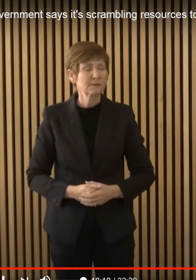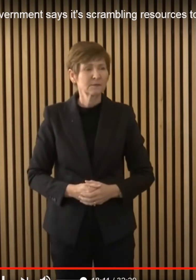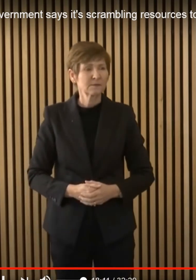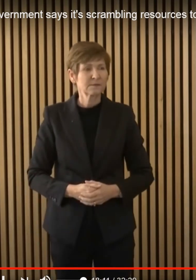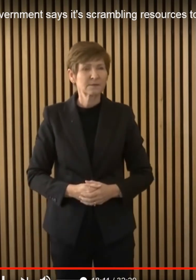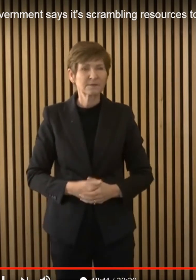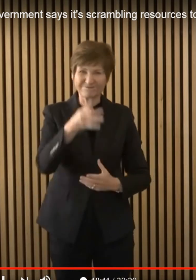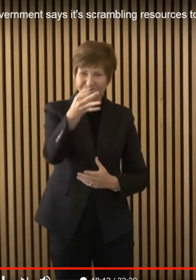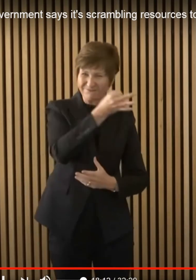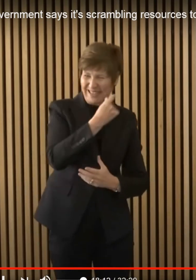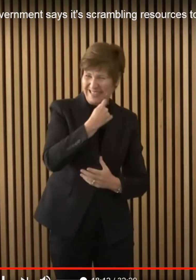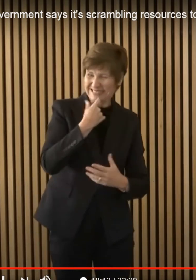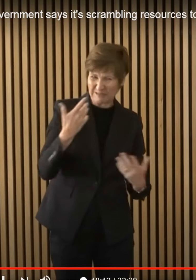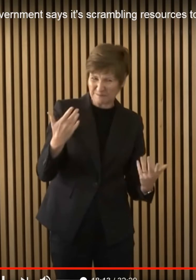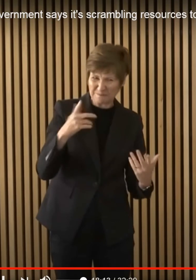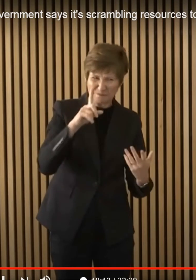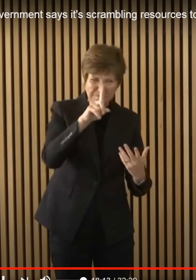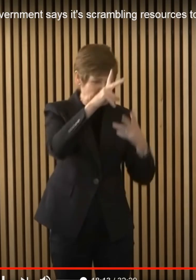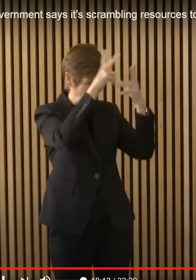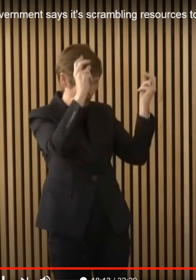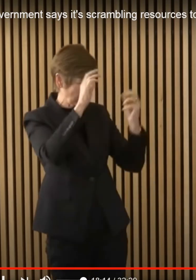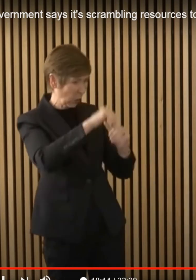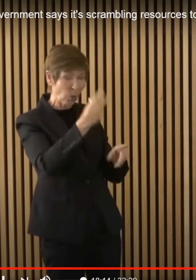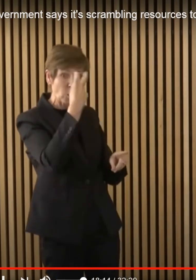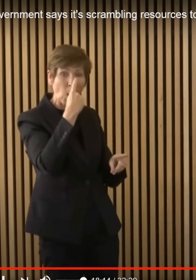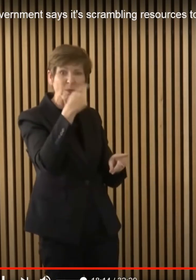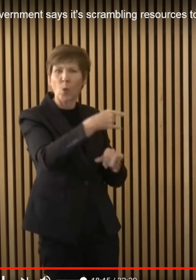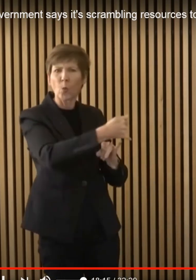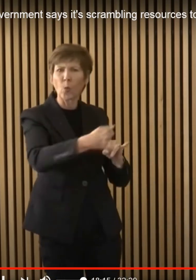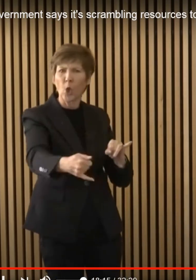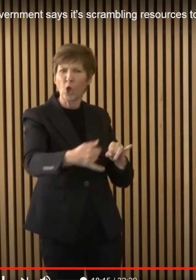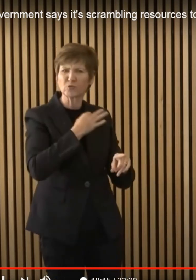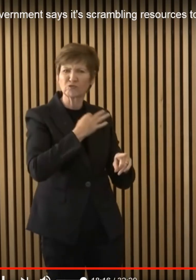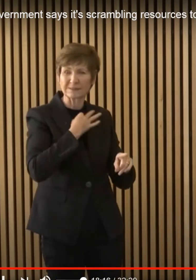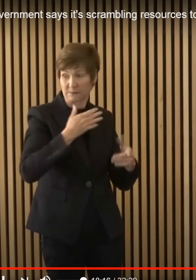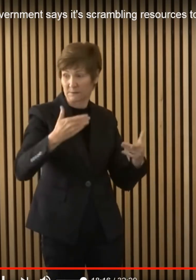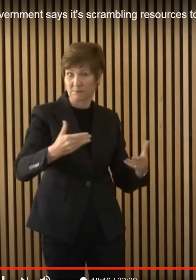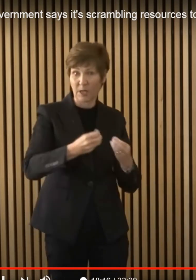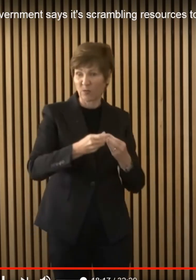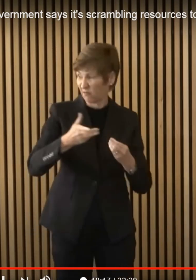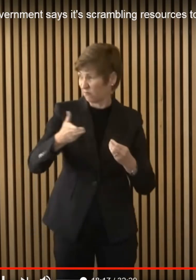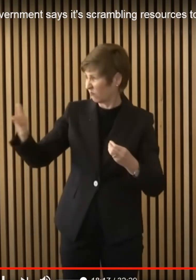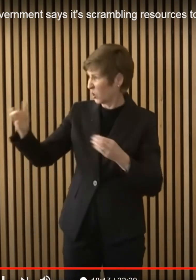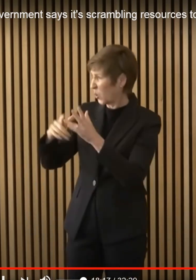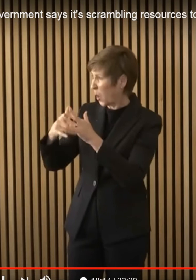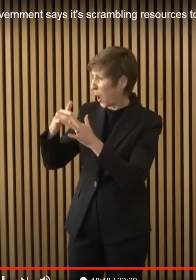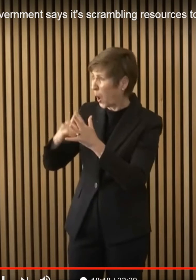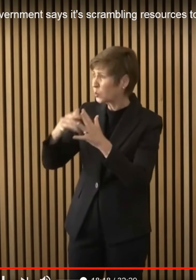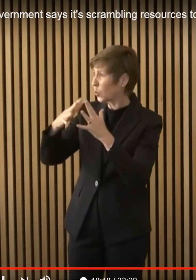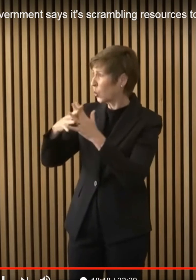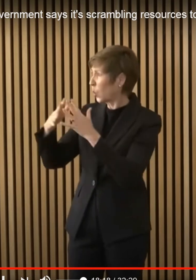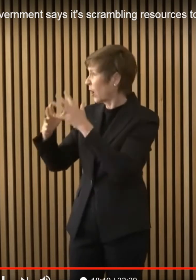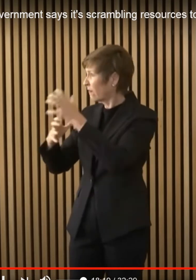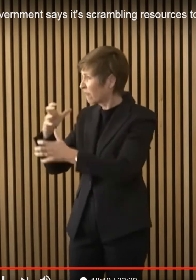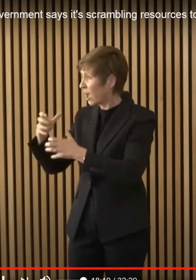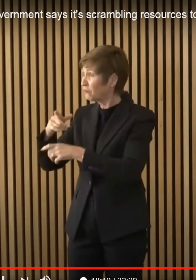workplace. So can you really say it was well prepared for this? Well, what we've seen is, again, I'll return to the figures. My